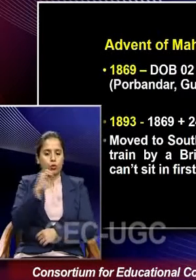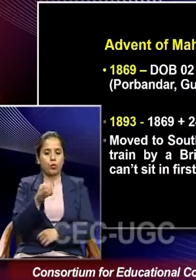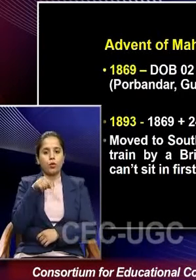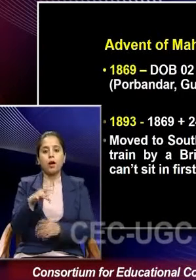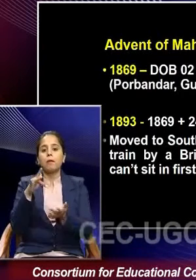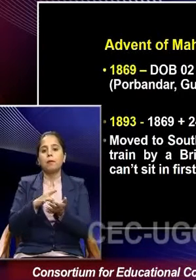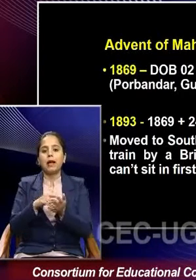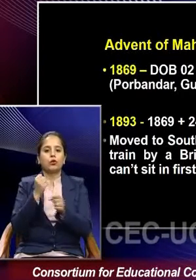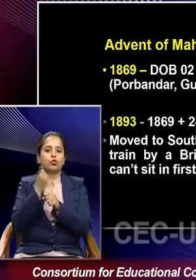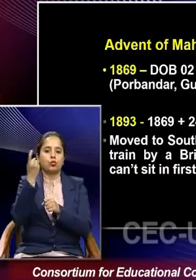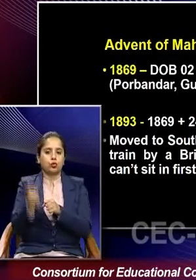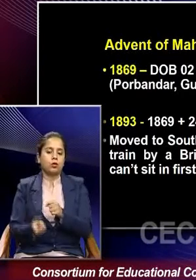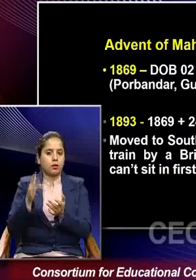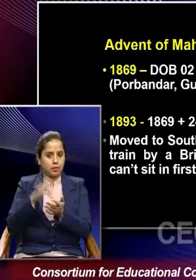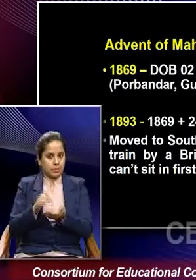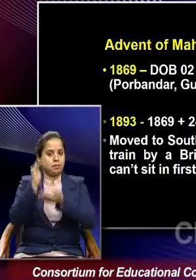Porbandar, Gujarat.